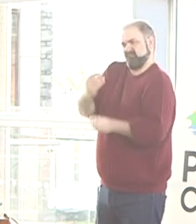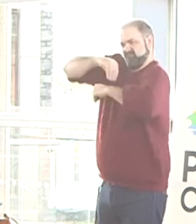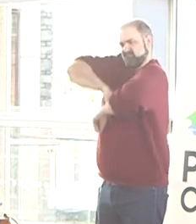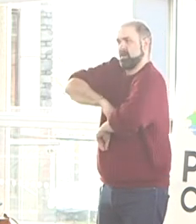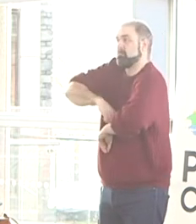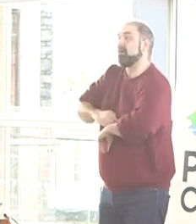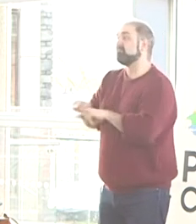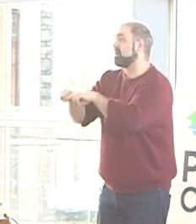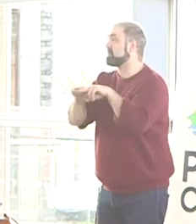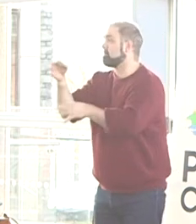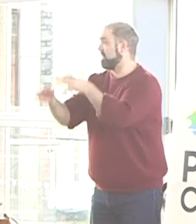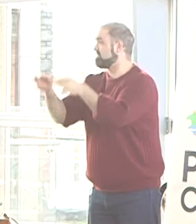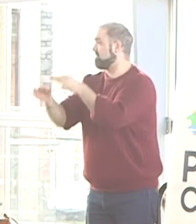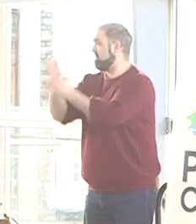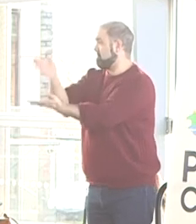from a political family.